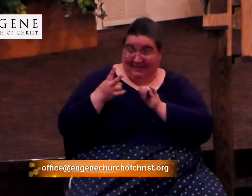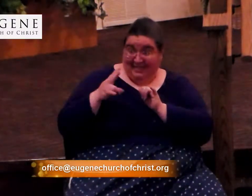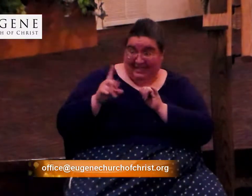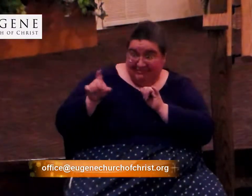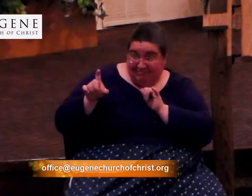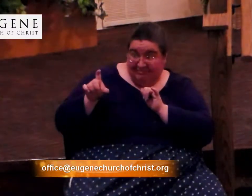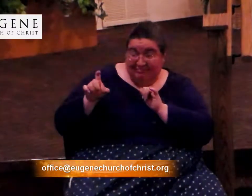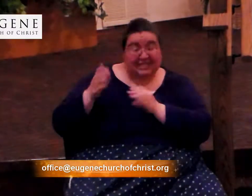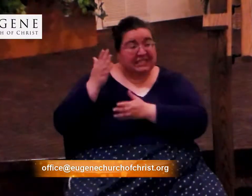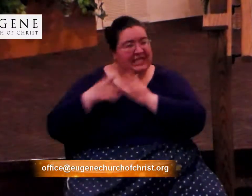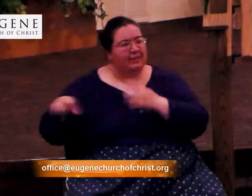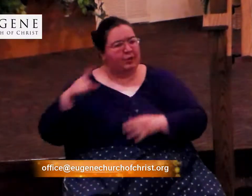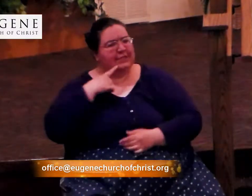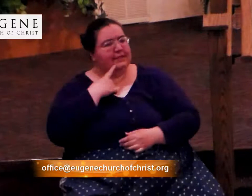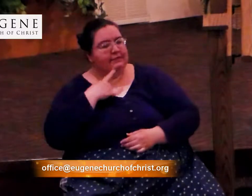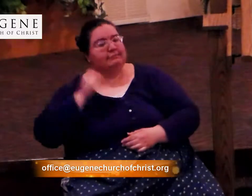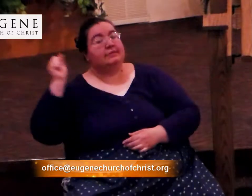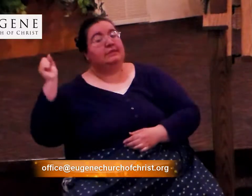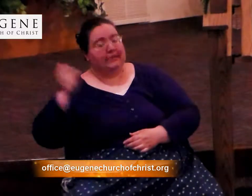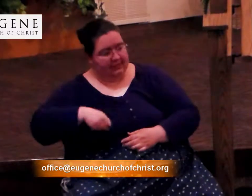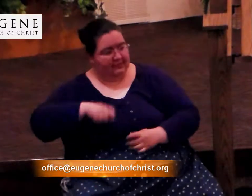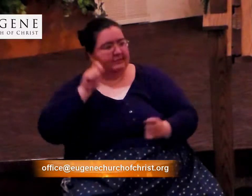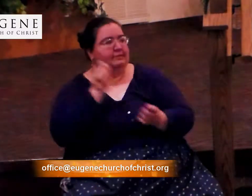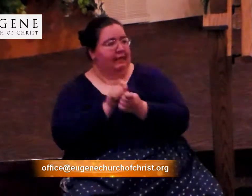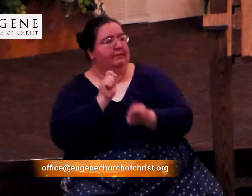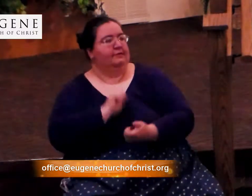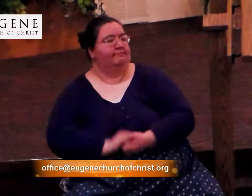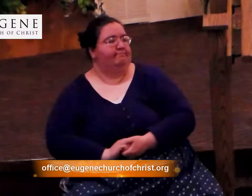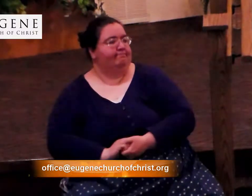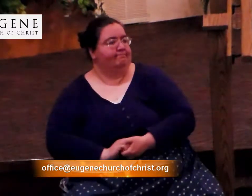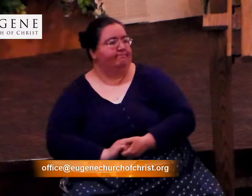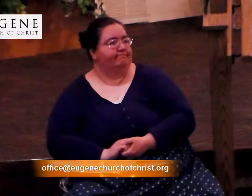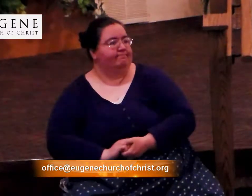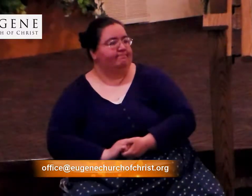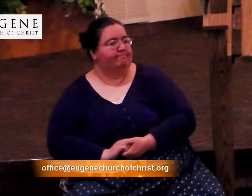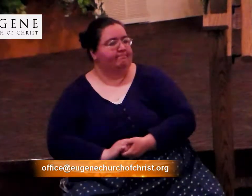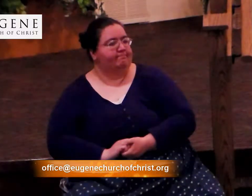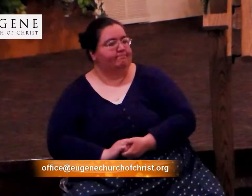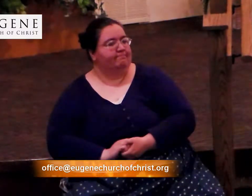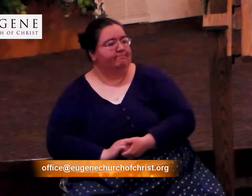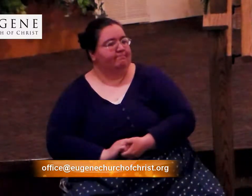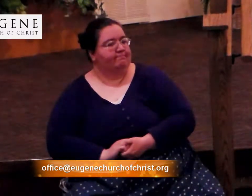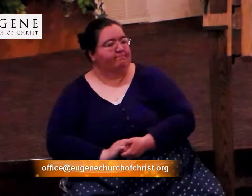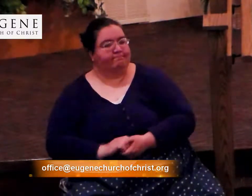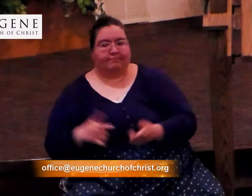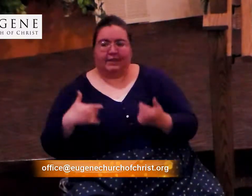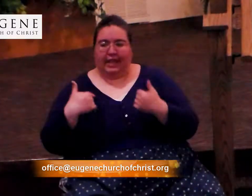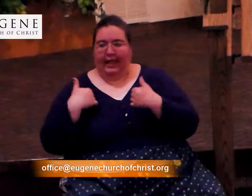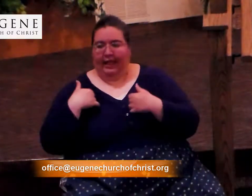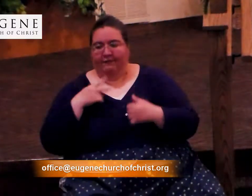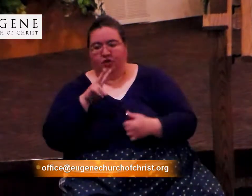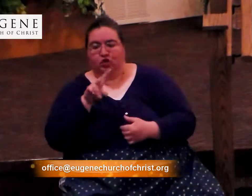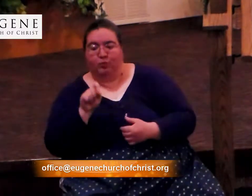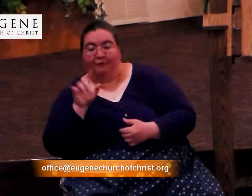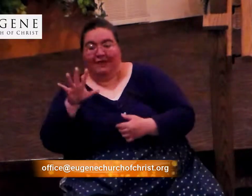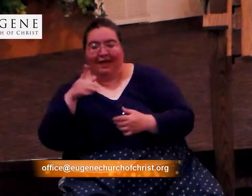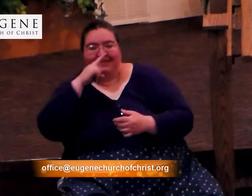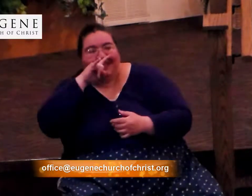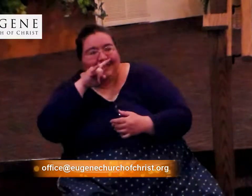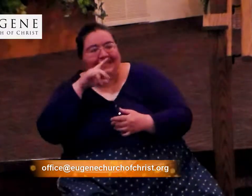say, it's exactly what I thought it would be. I have 2.5 kids and a dog, and everything is where it's just what